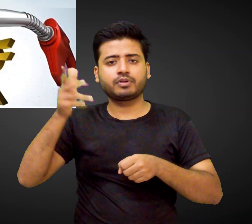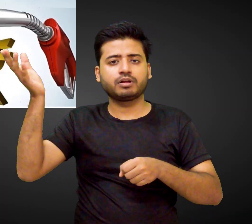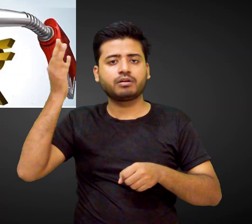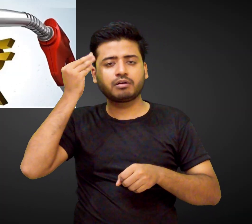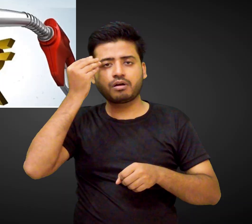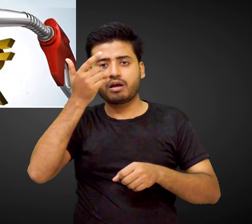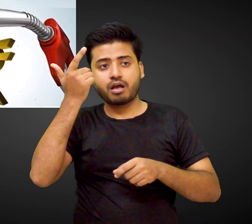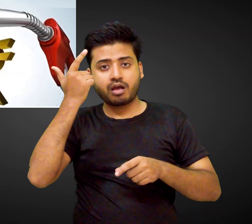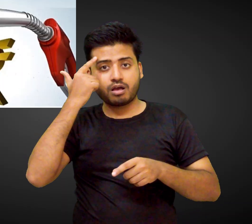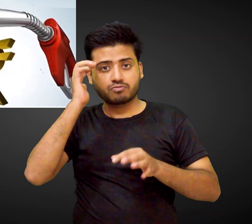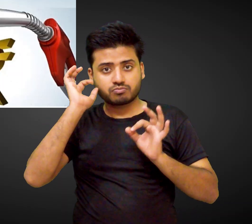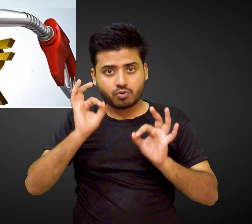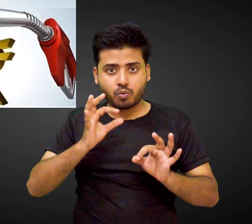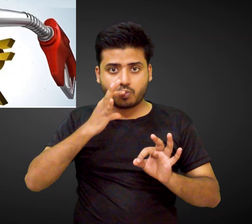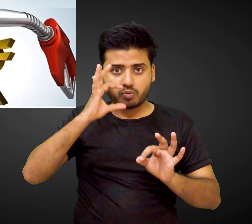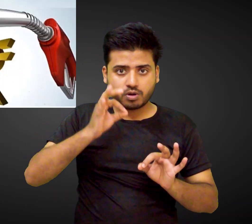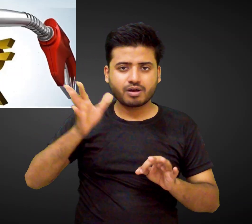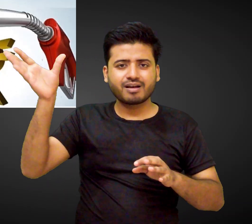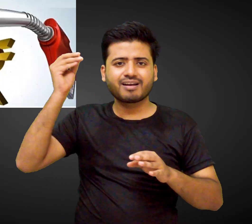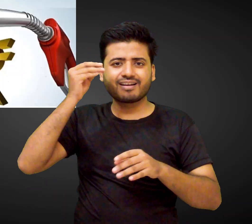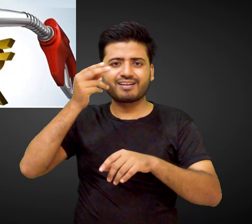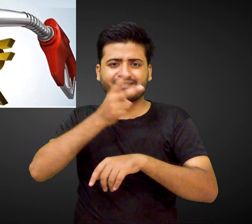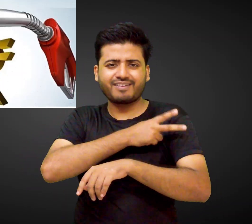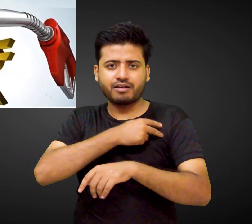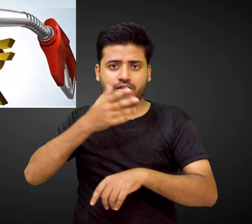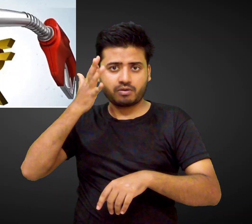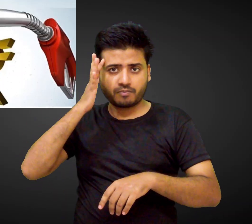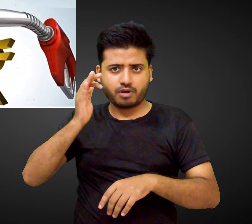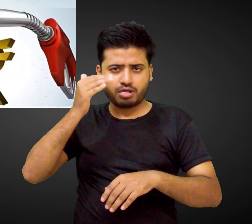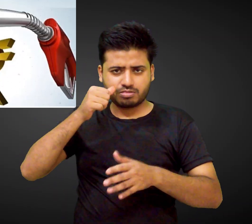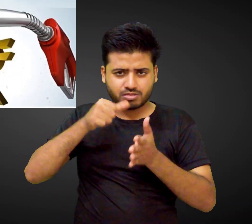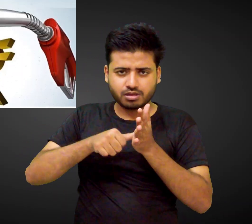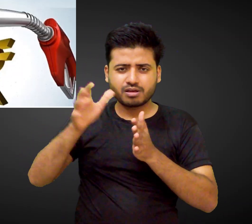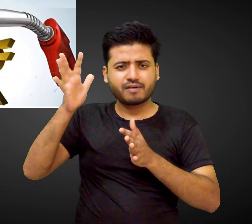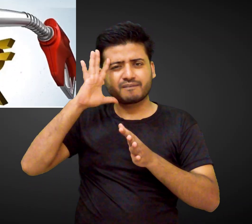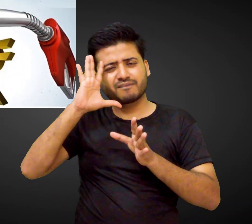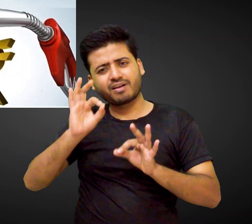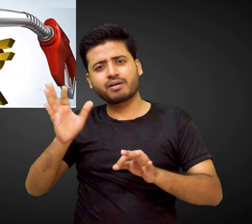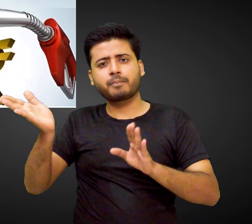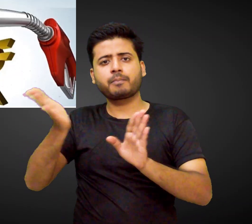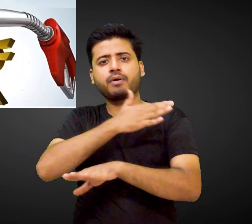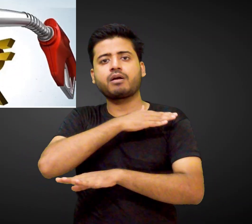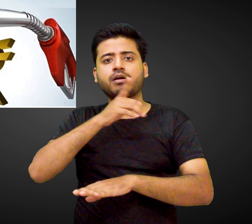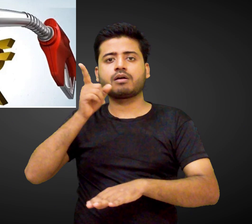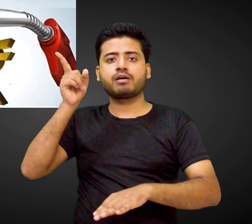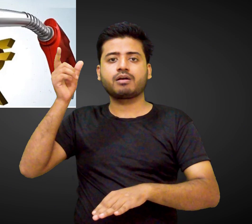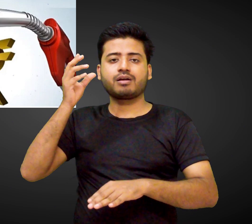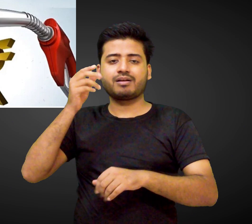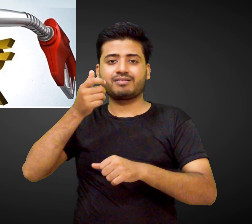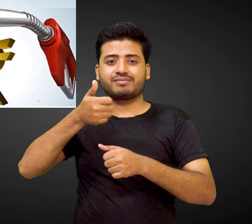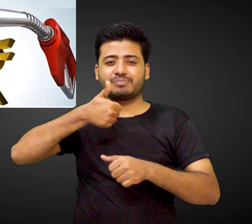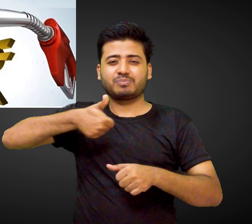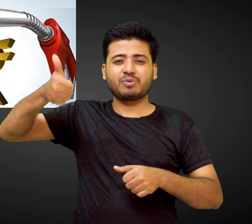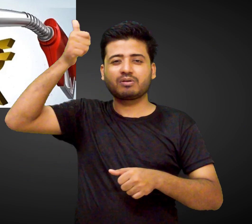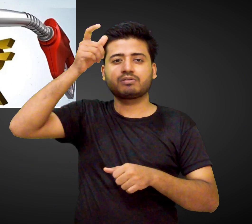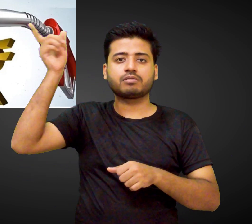on the right day and time. Some research suggests that fuel prices tend to be cheaper earlier in the week, particularly on Mondays